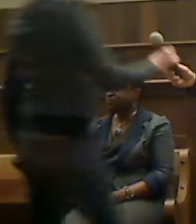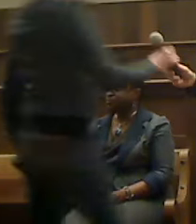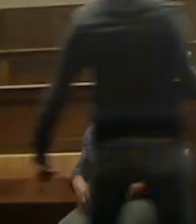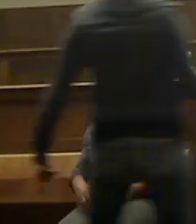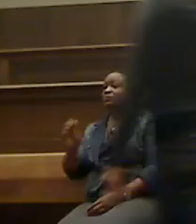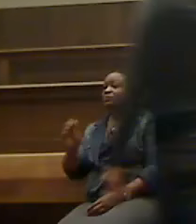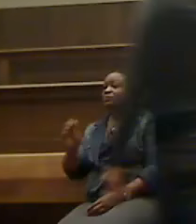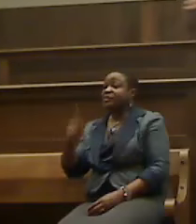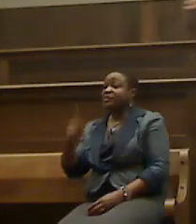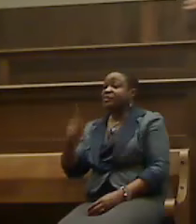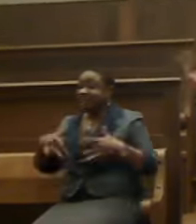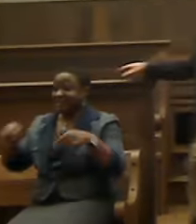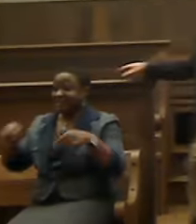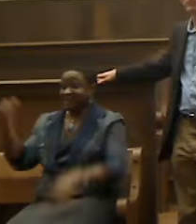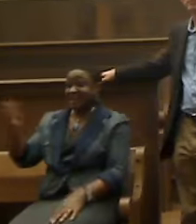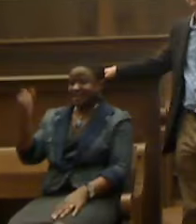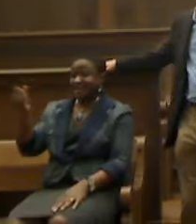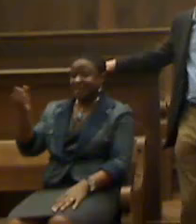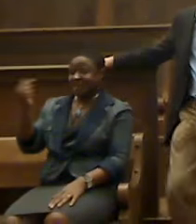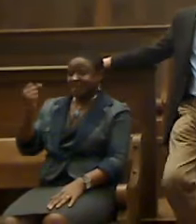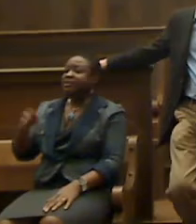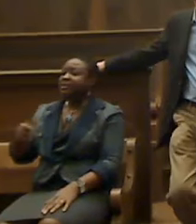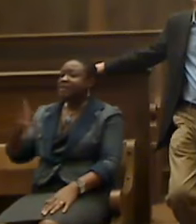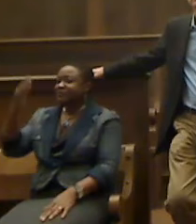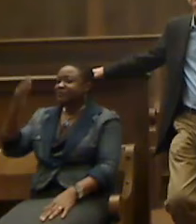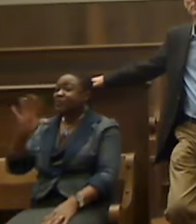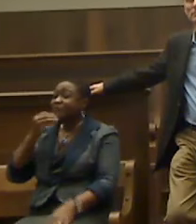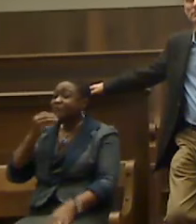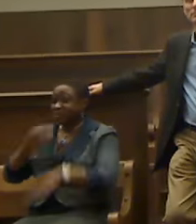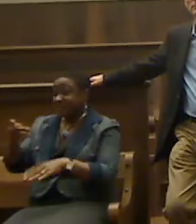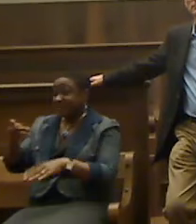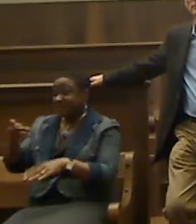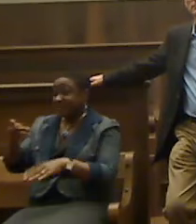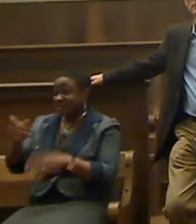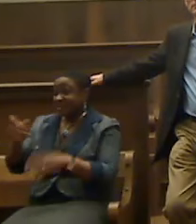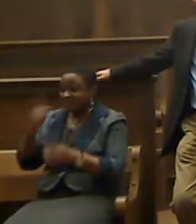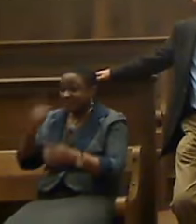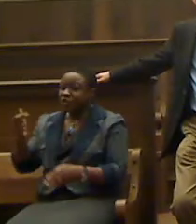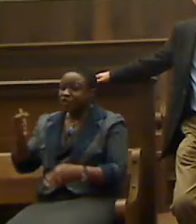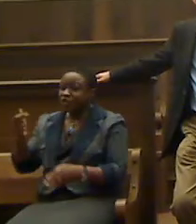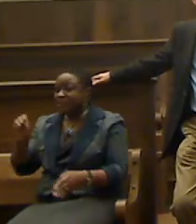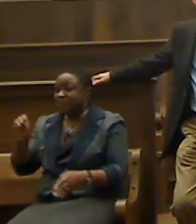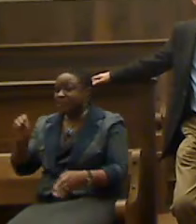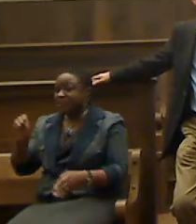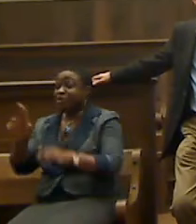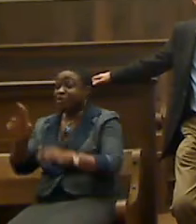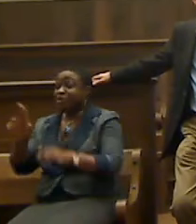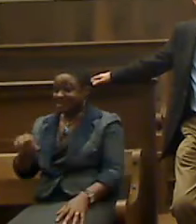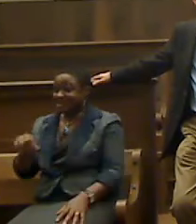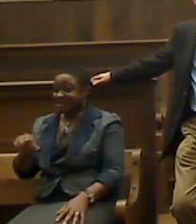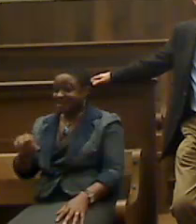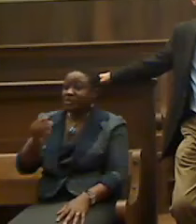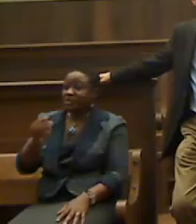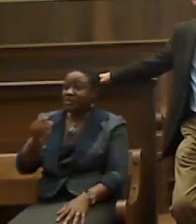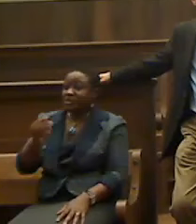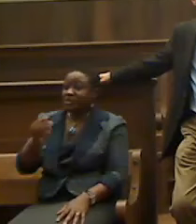We have an event this Saturday in front of Whole Foods on P Street for a GMO Free USA and GMO Free DC are doing a honk and